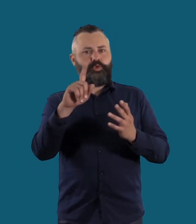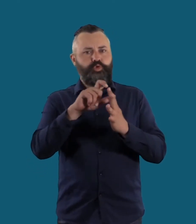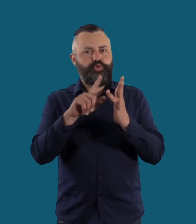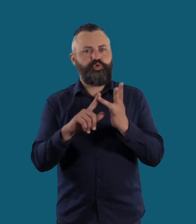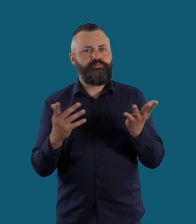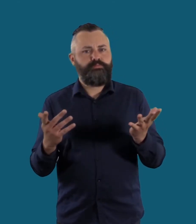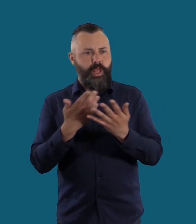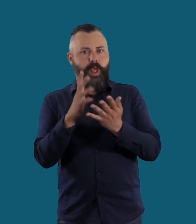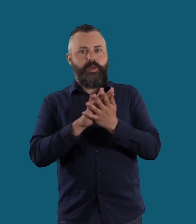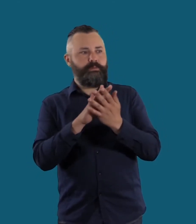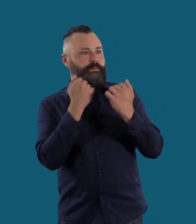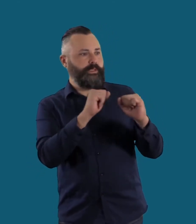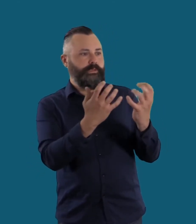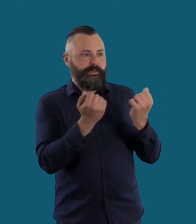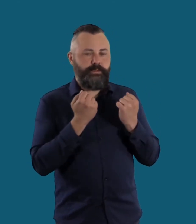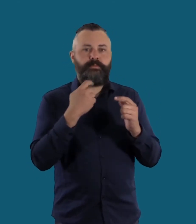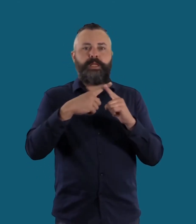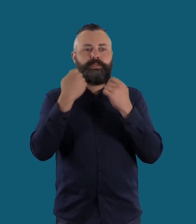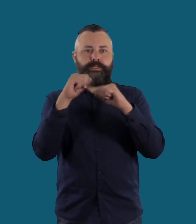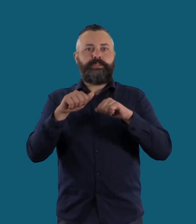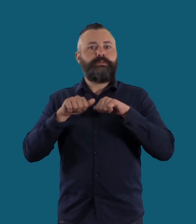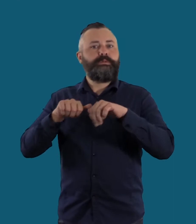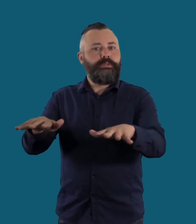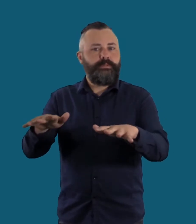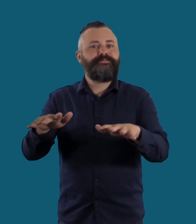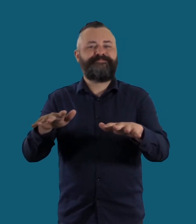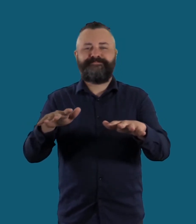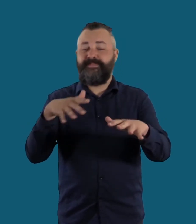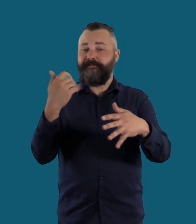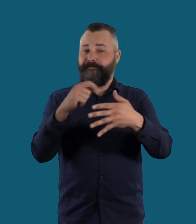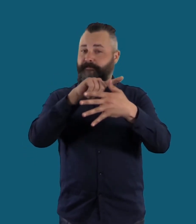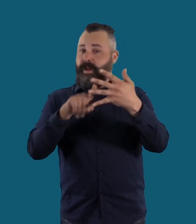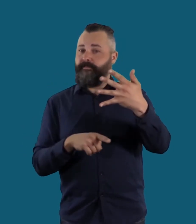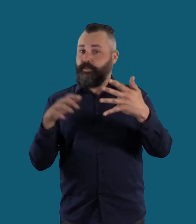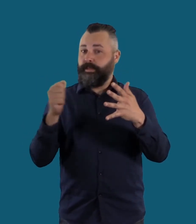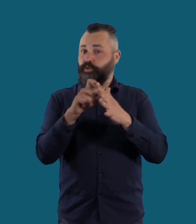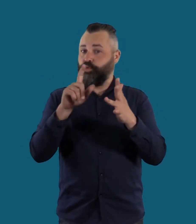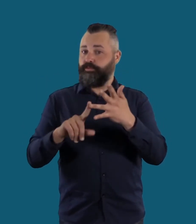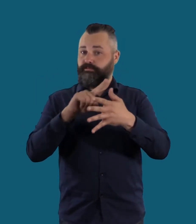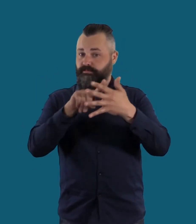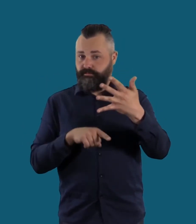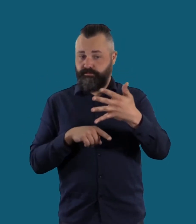What should you do? How can you avoid contracting or spreading an infection? There are prevention measures you can adopt.